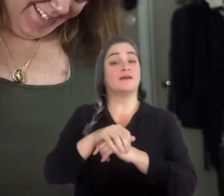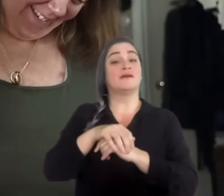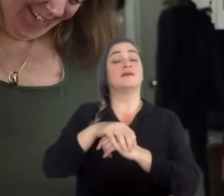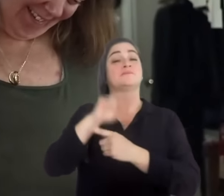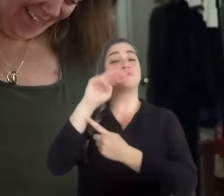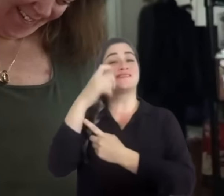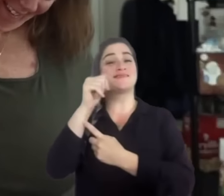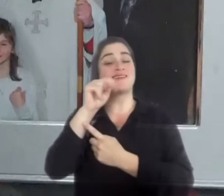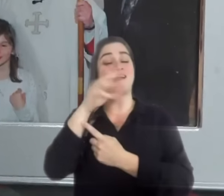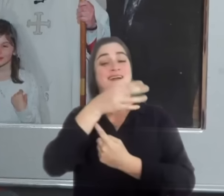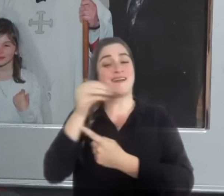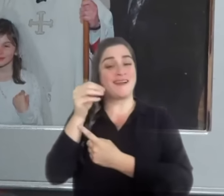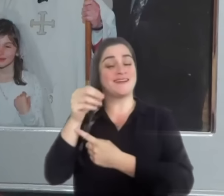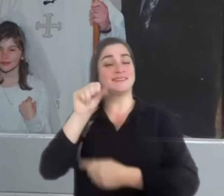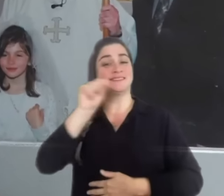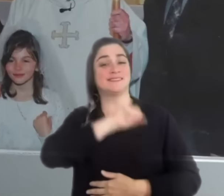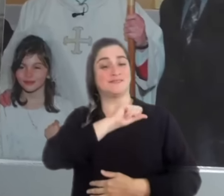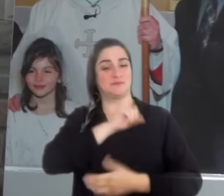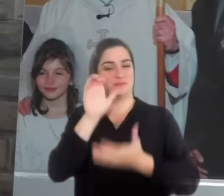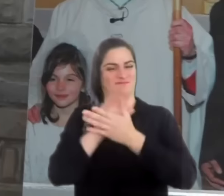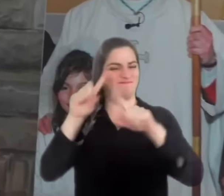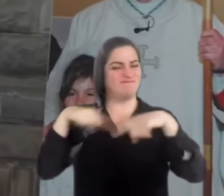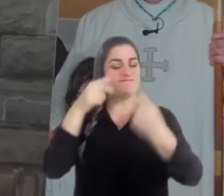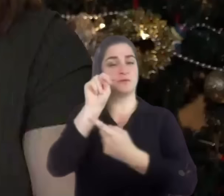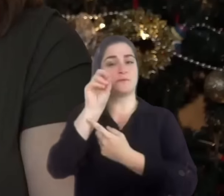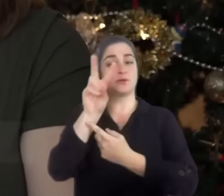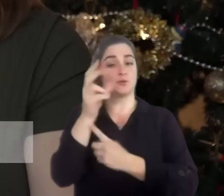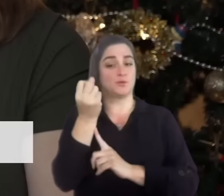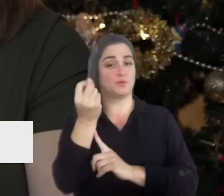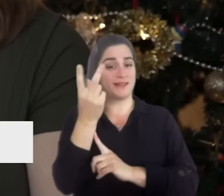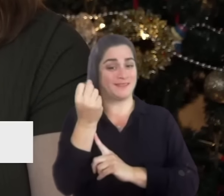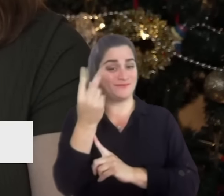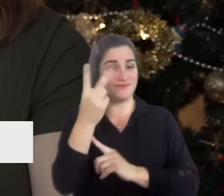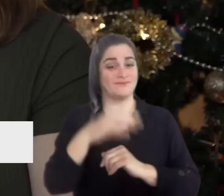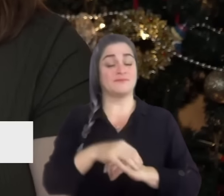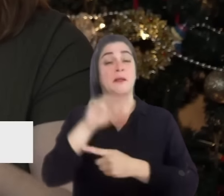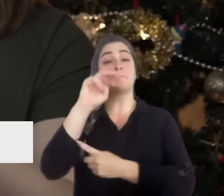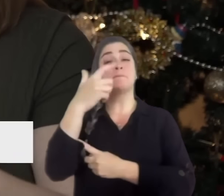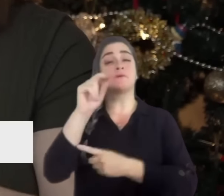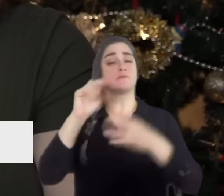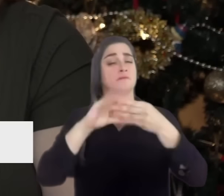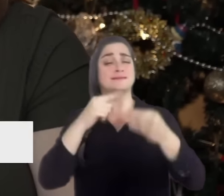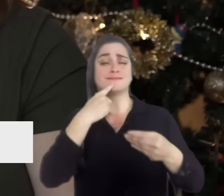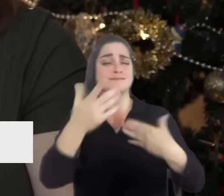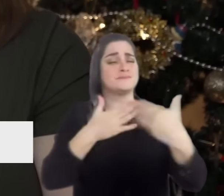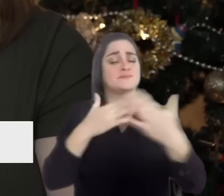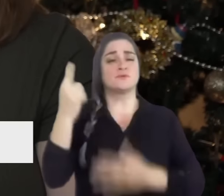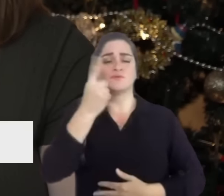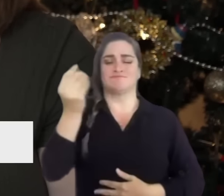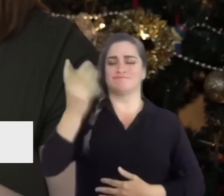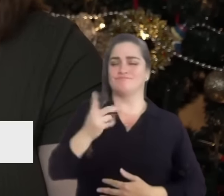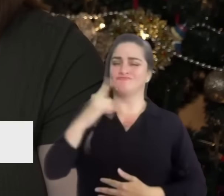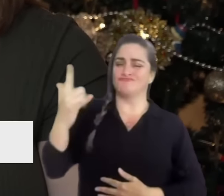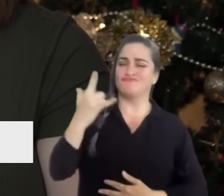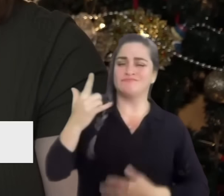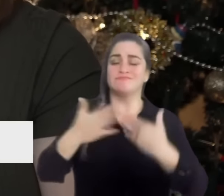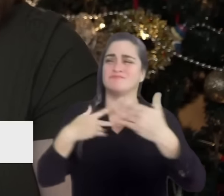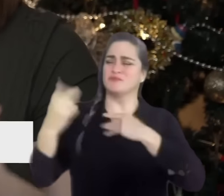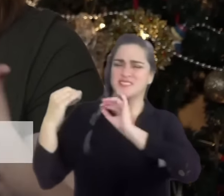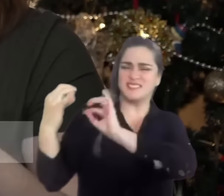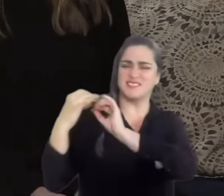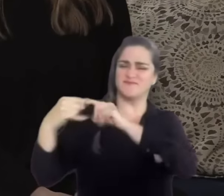Steven Vezella were married on November 12 of last year. MEGAN You know, he always told me he loved me every day. It didn't matter if we were